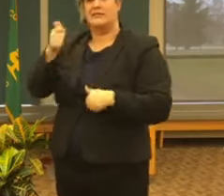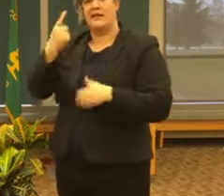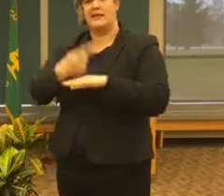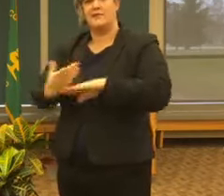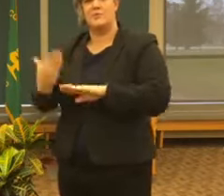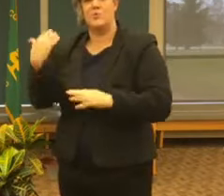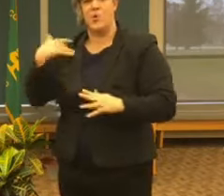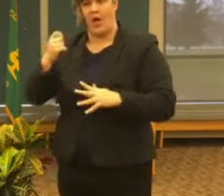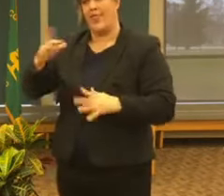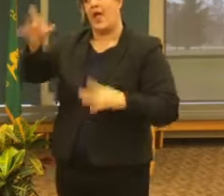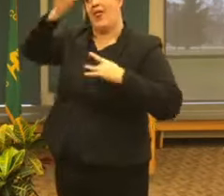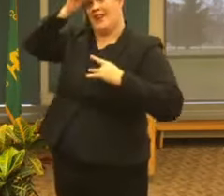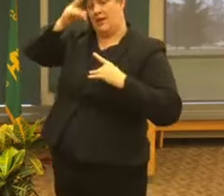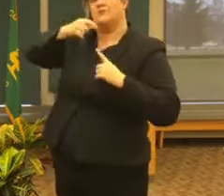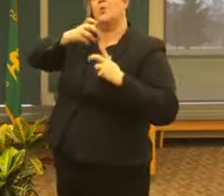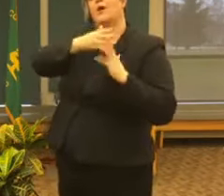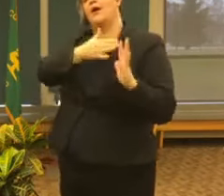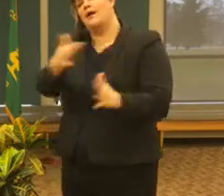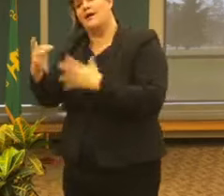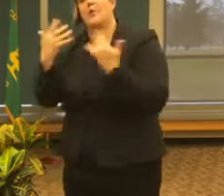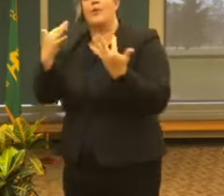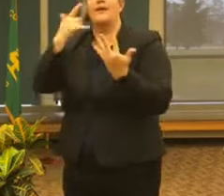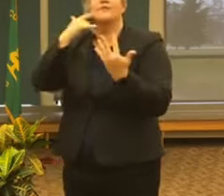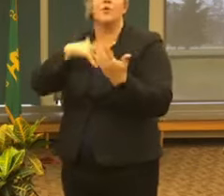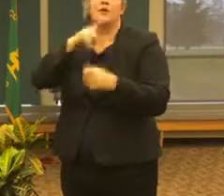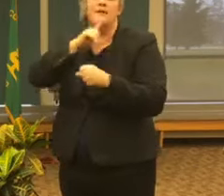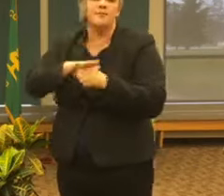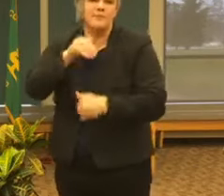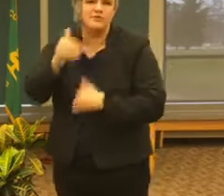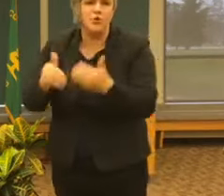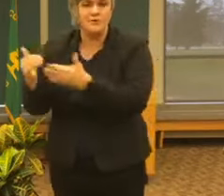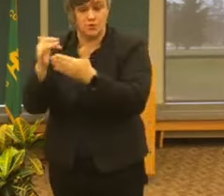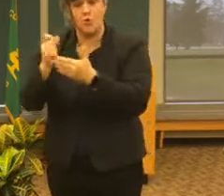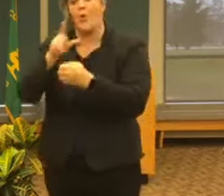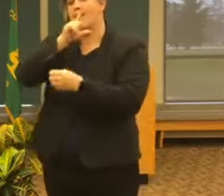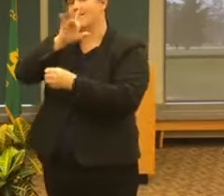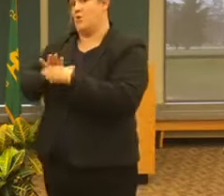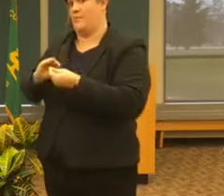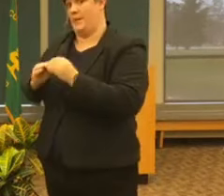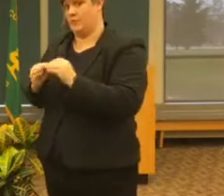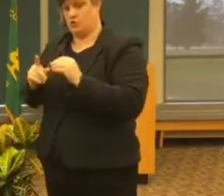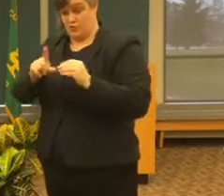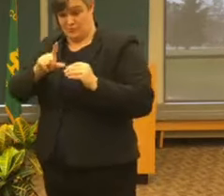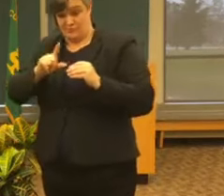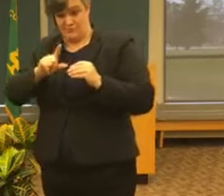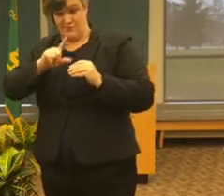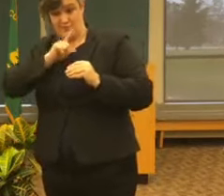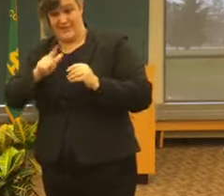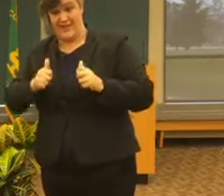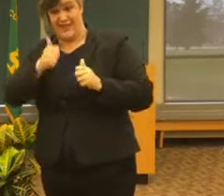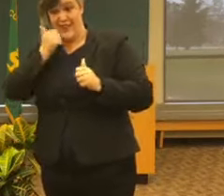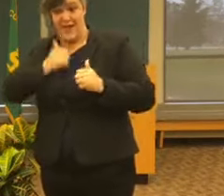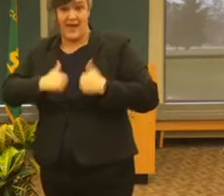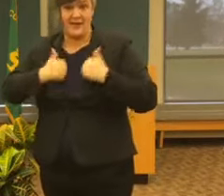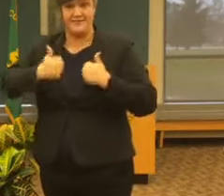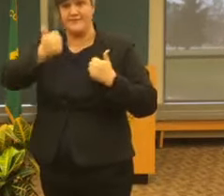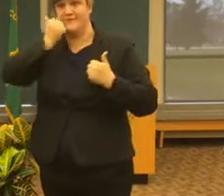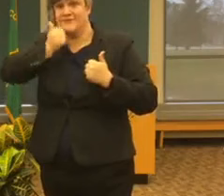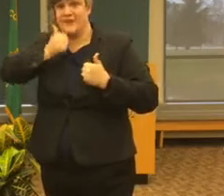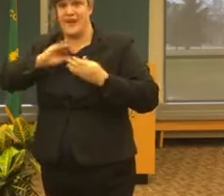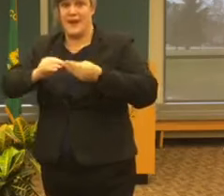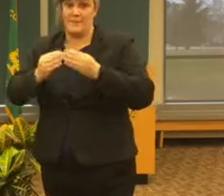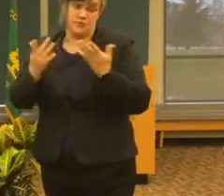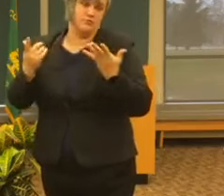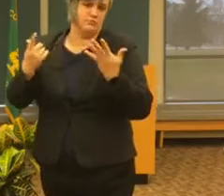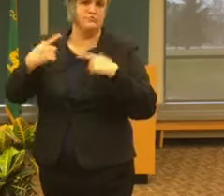so it has to go through the confirmation process, but so those are confirmed numbers, but the real-time numbers are what the people at the hospitals are